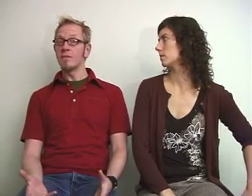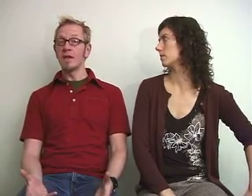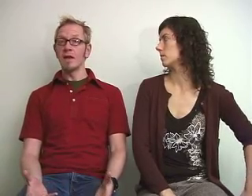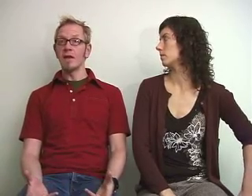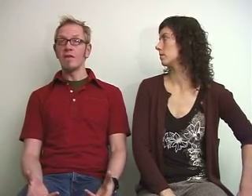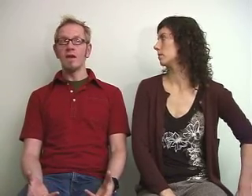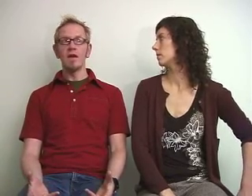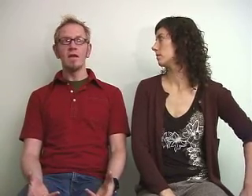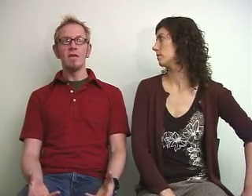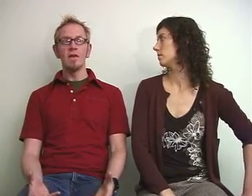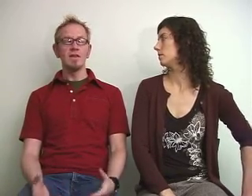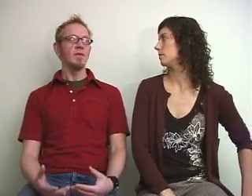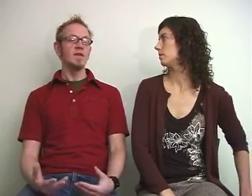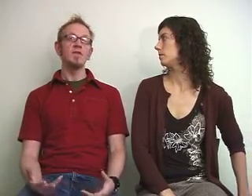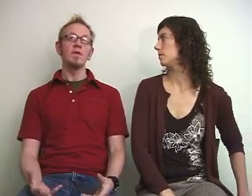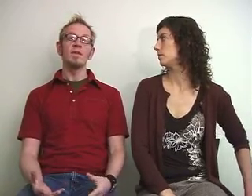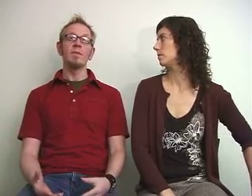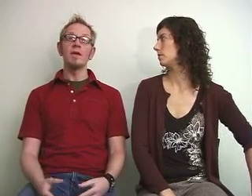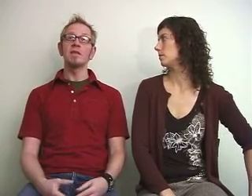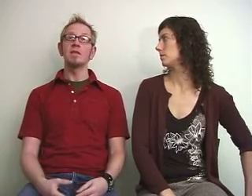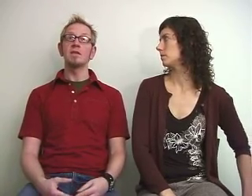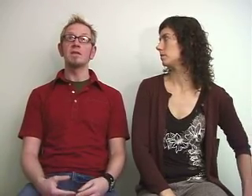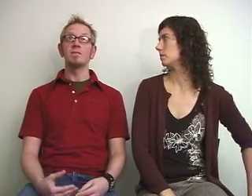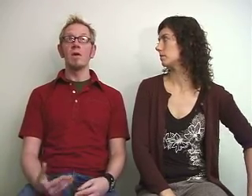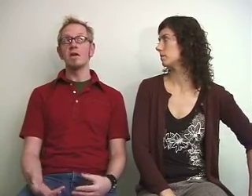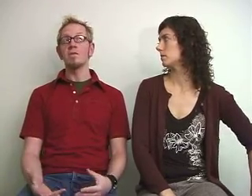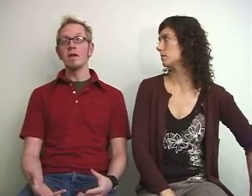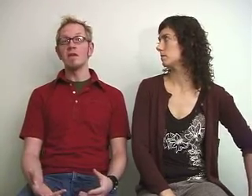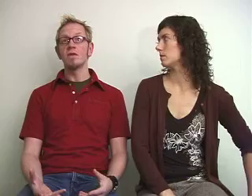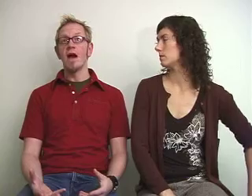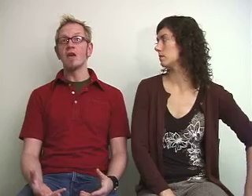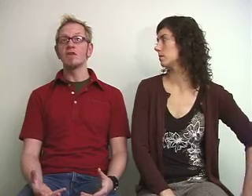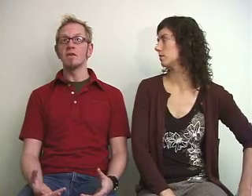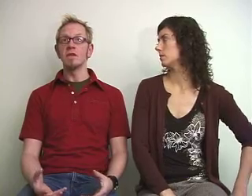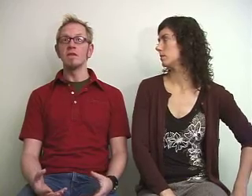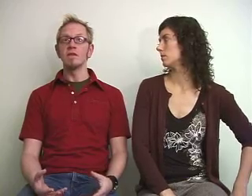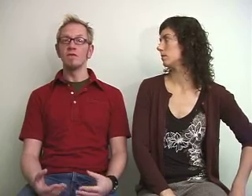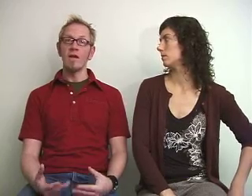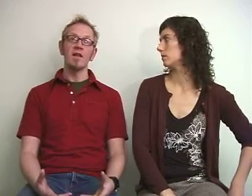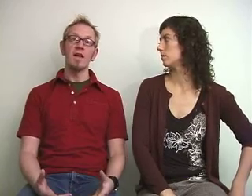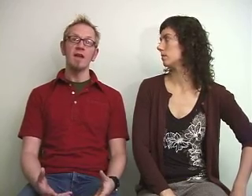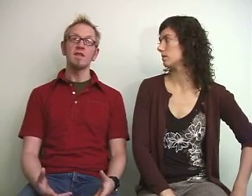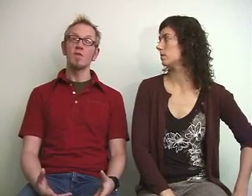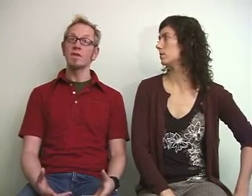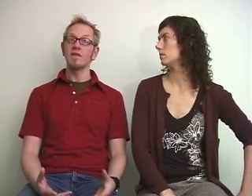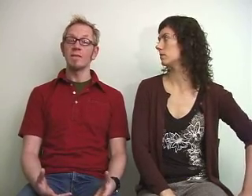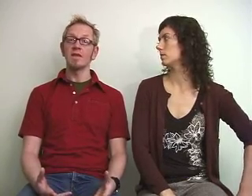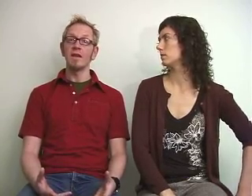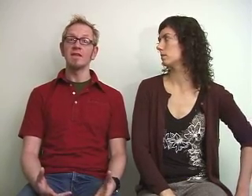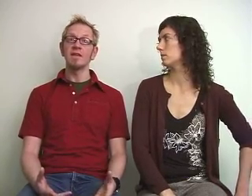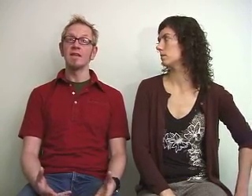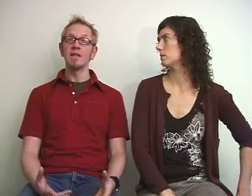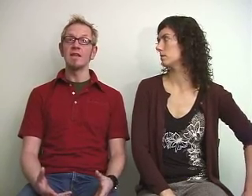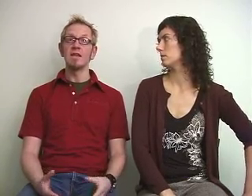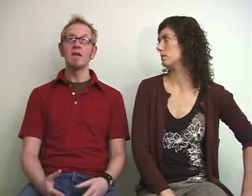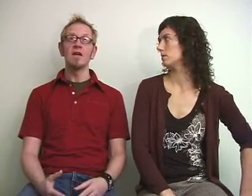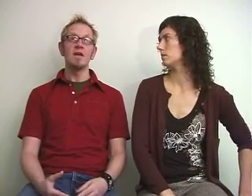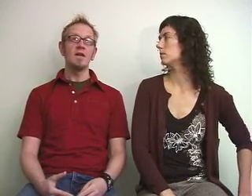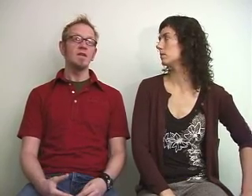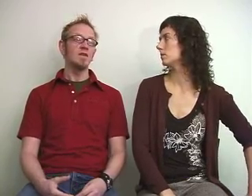something that someone is doing that might spark me to actually direct the class towards something that I see they need.